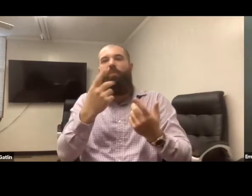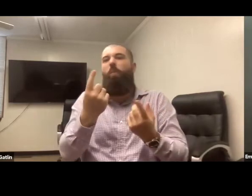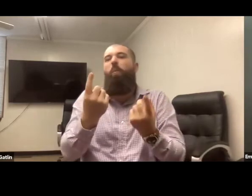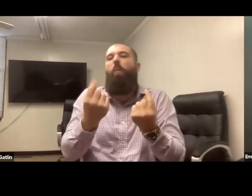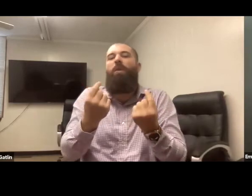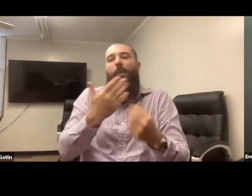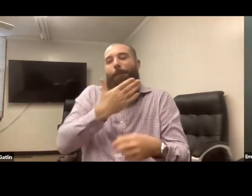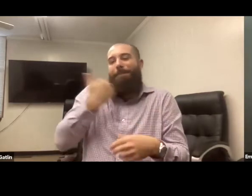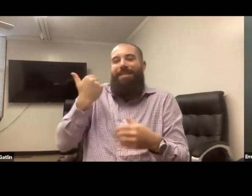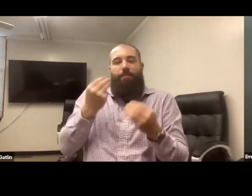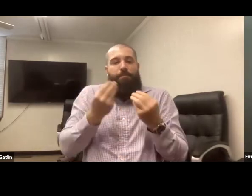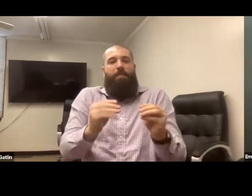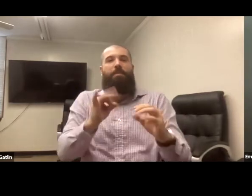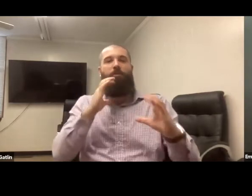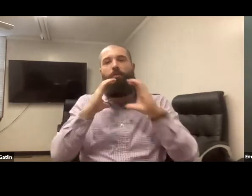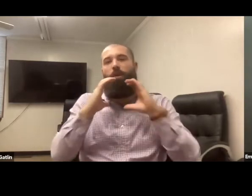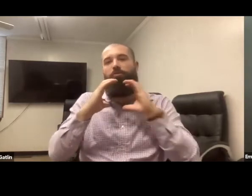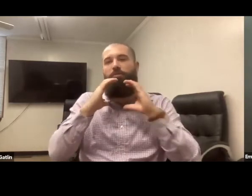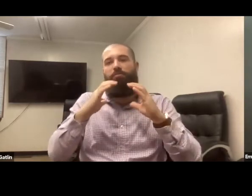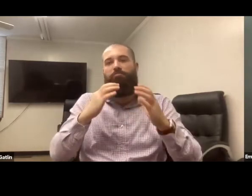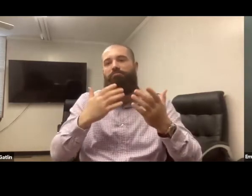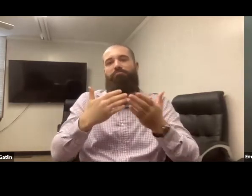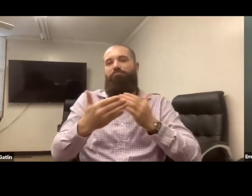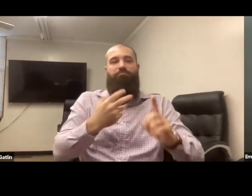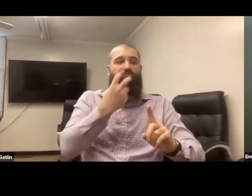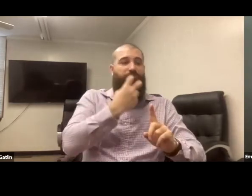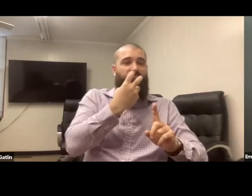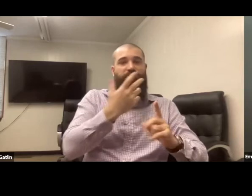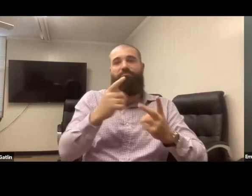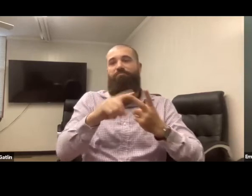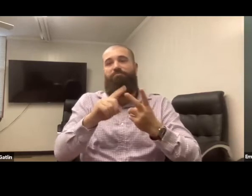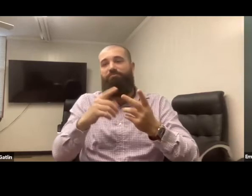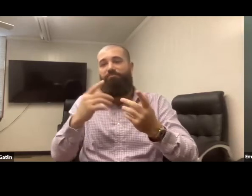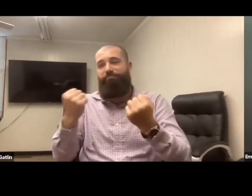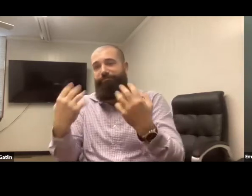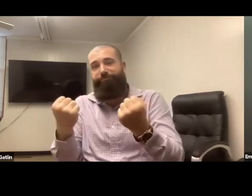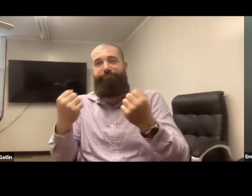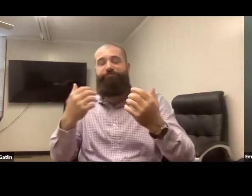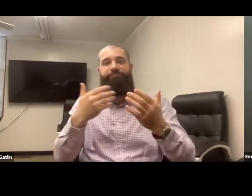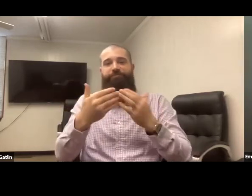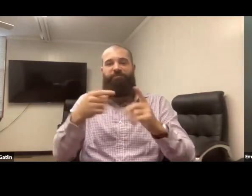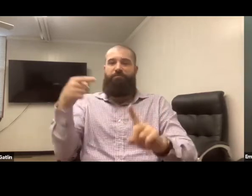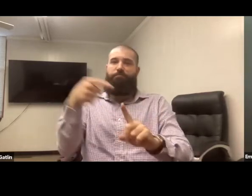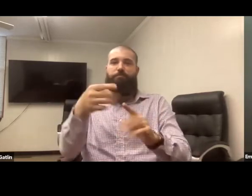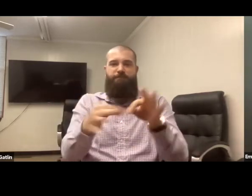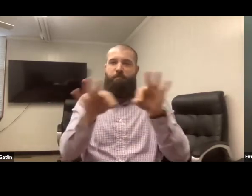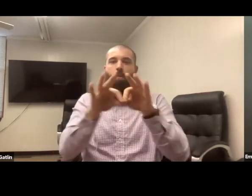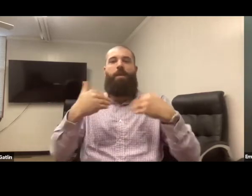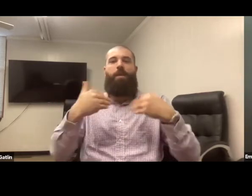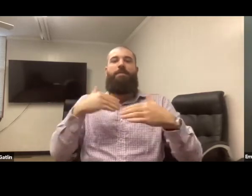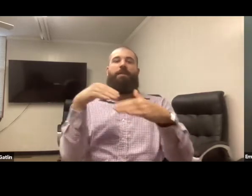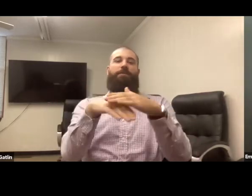They need to be open to what's the best method of communication for that child, whether it's speech, whether it's